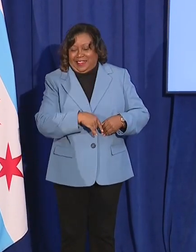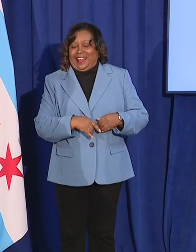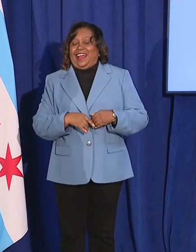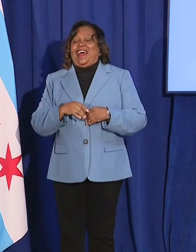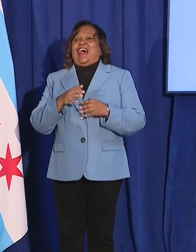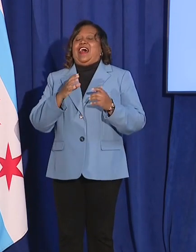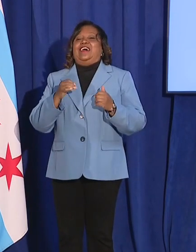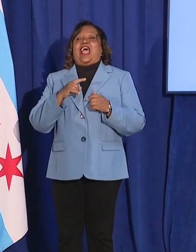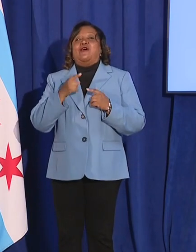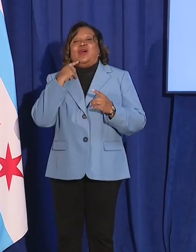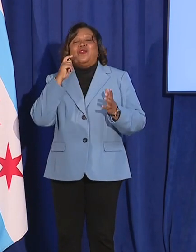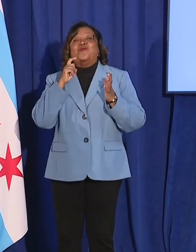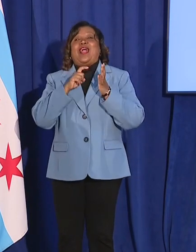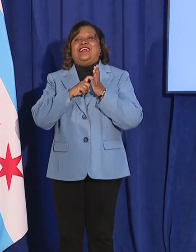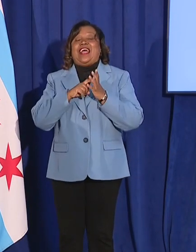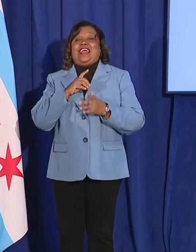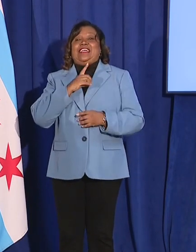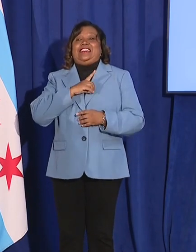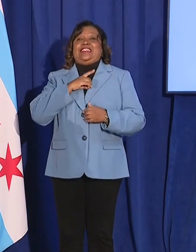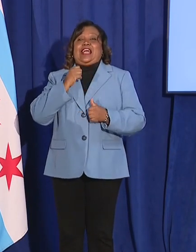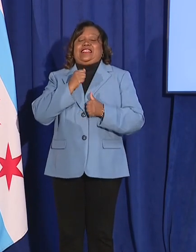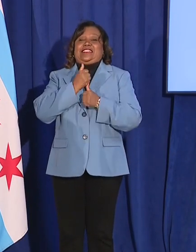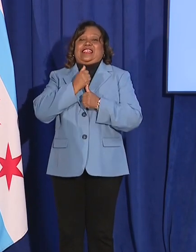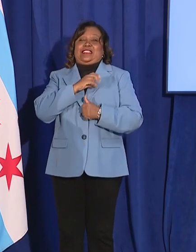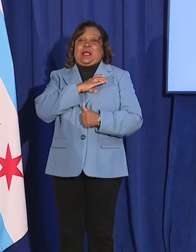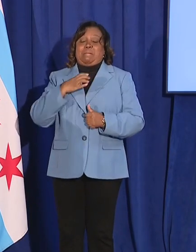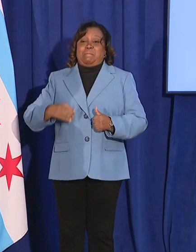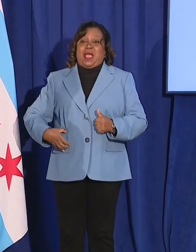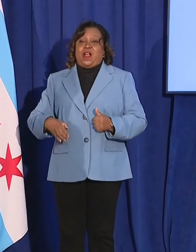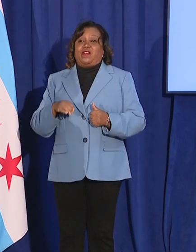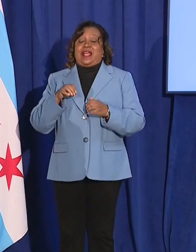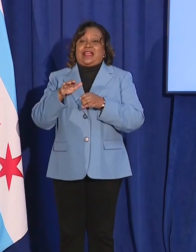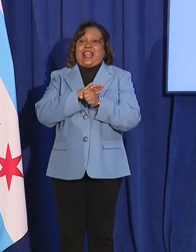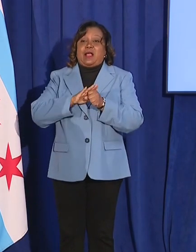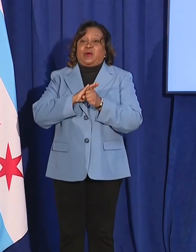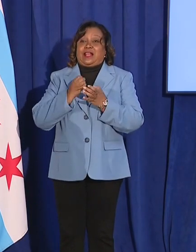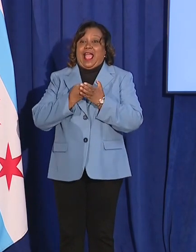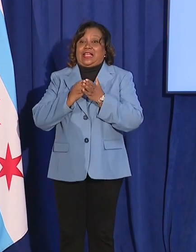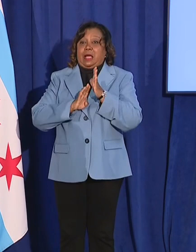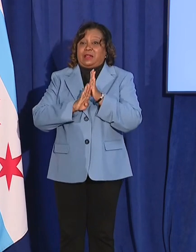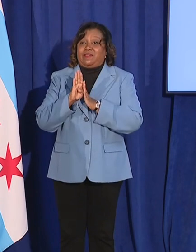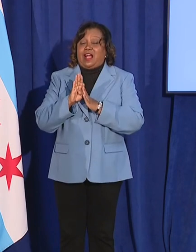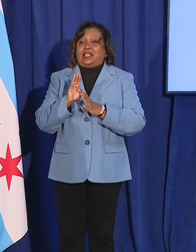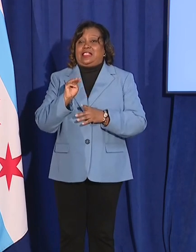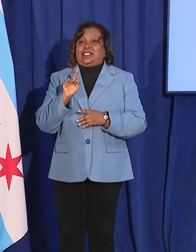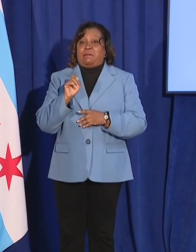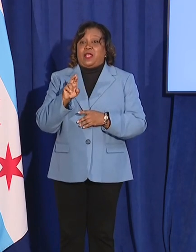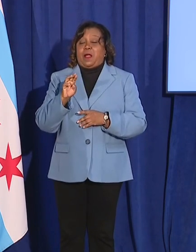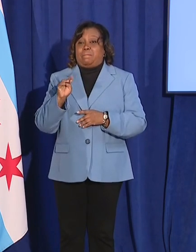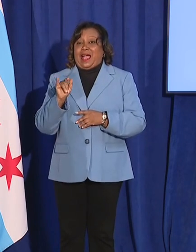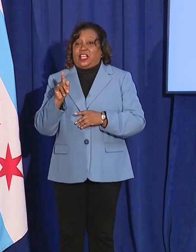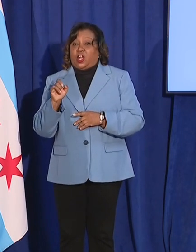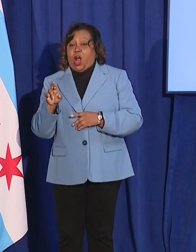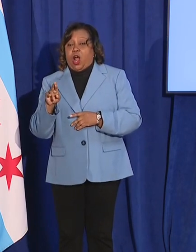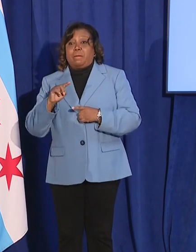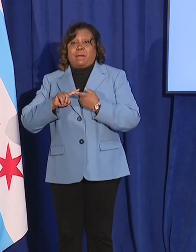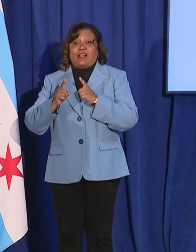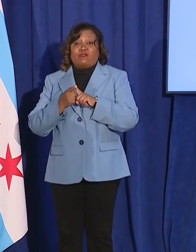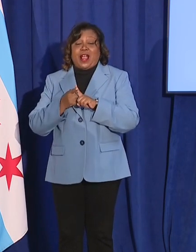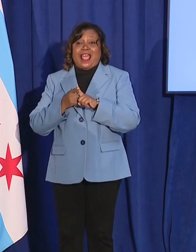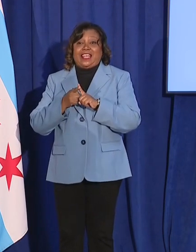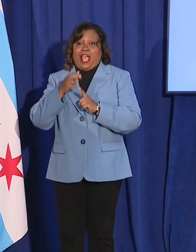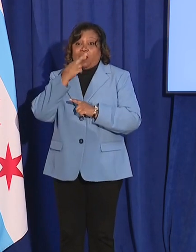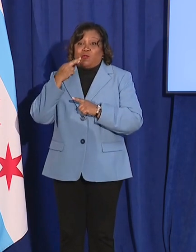point. I want to recognize Deputy Mayor for Neighborhood and Economic Development, Samir Mayakar, my friend